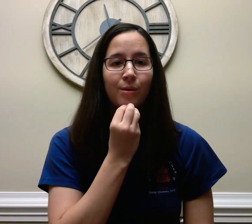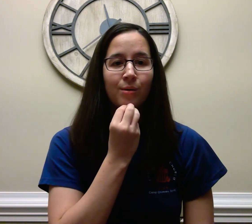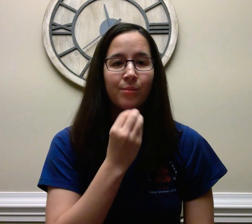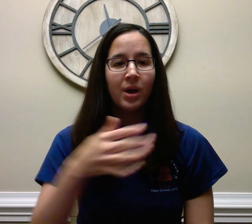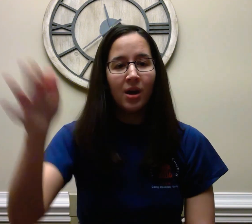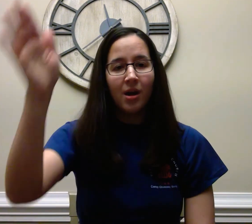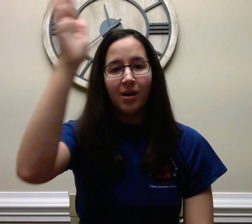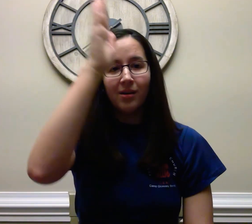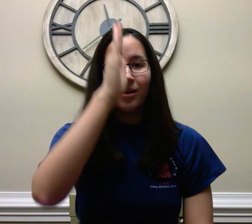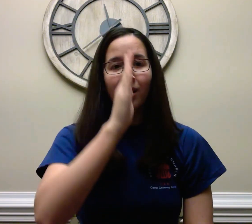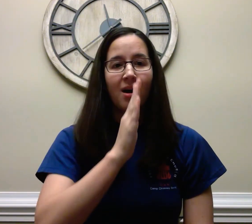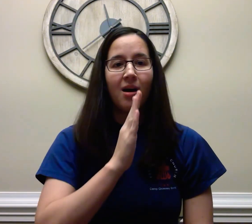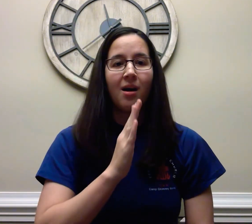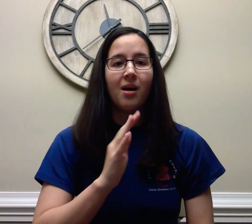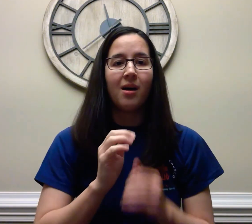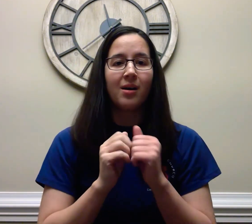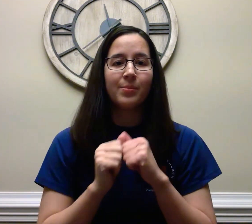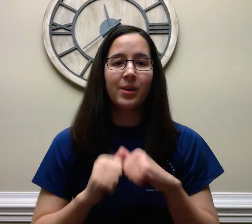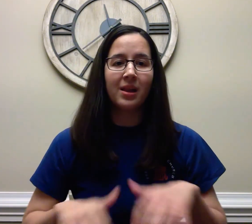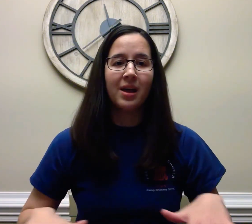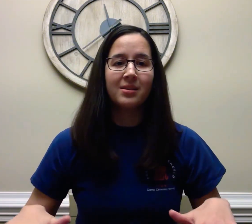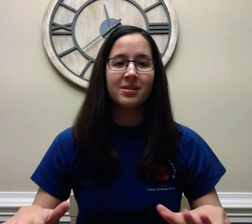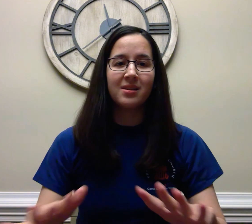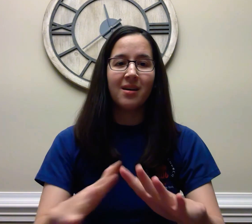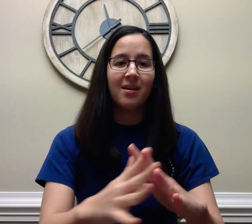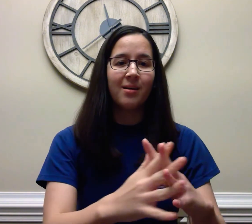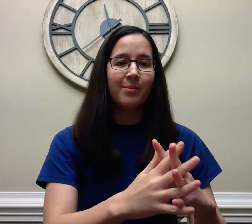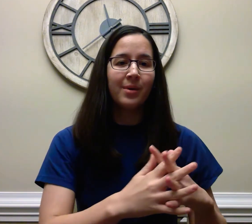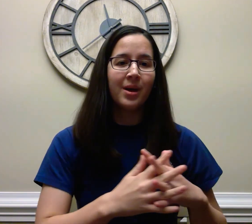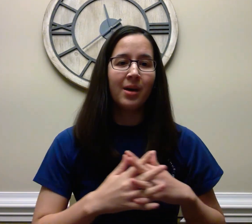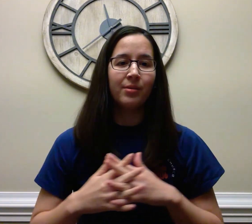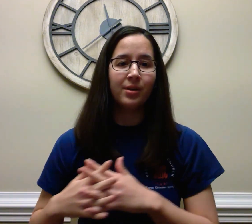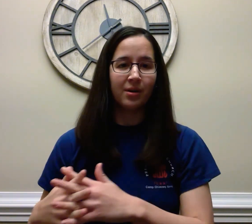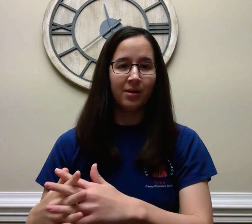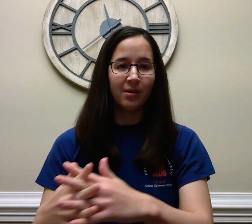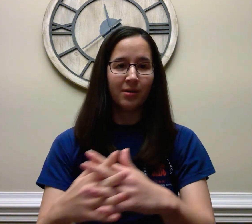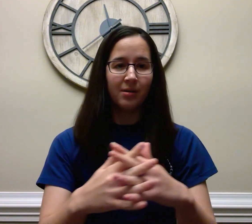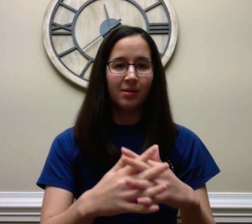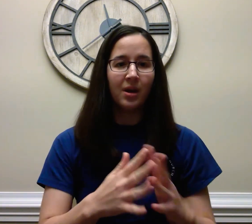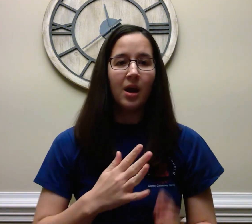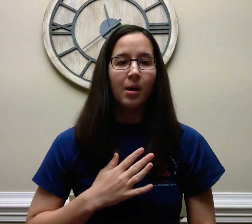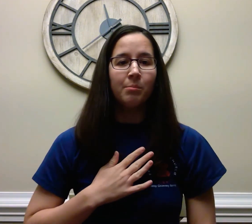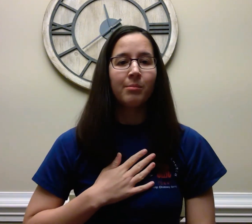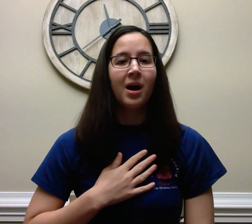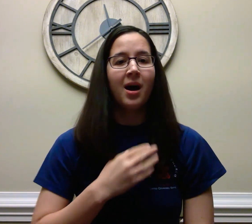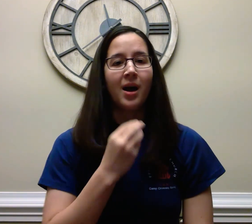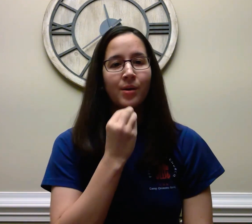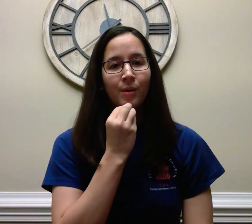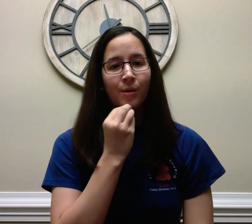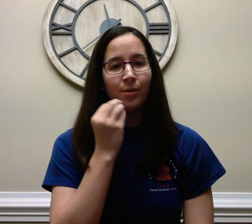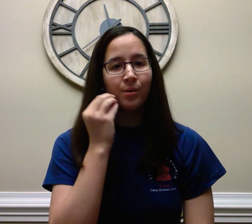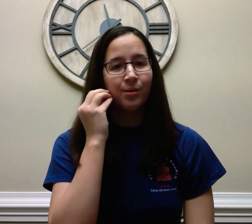home. God bless America, my